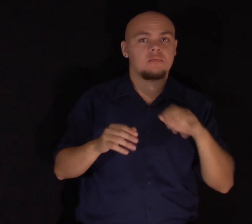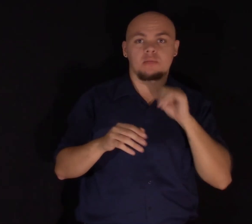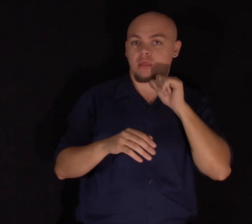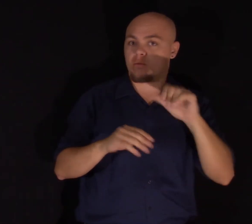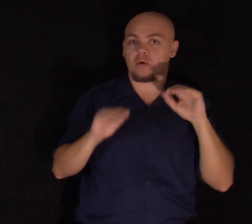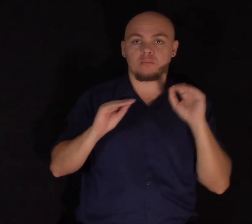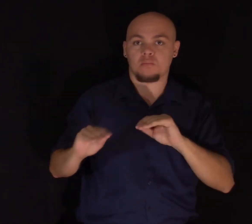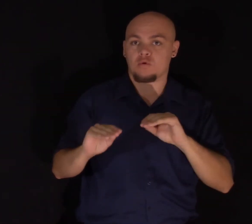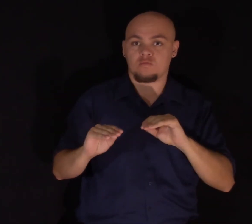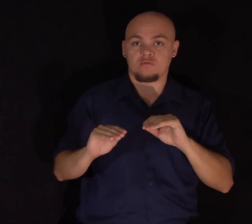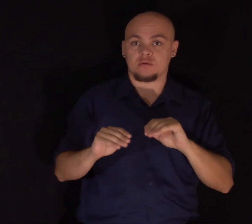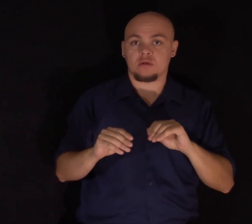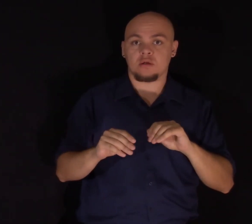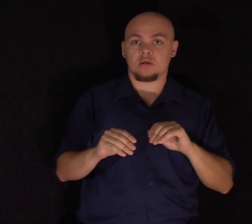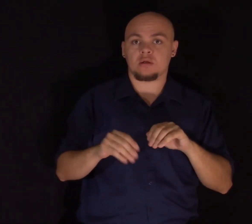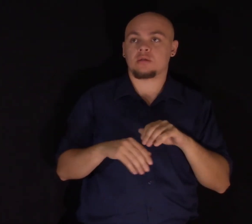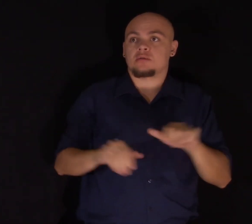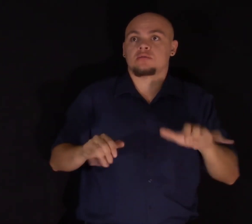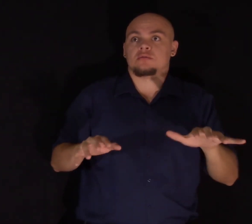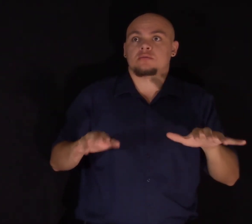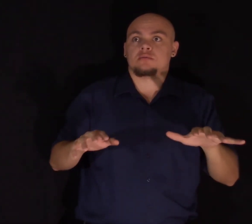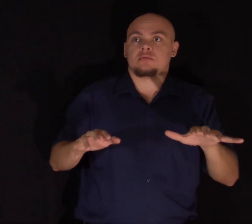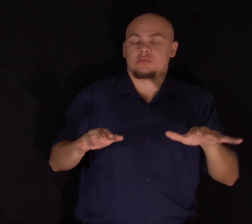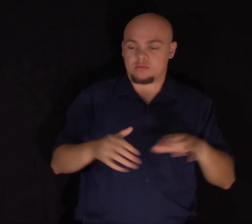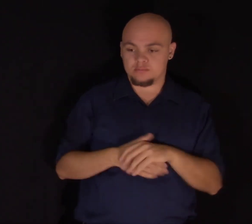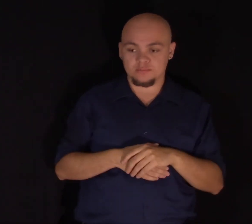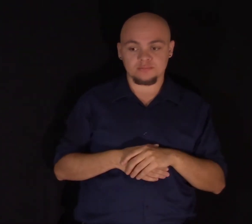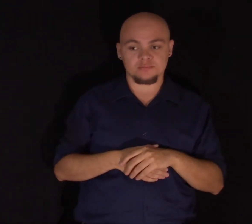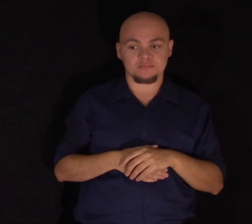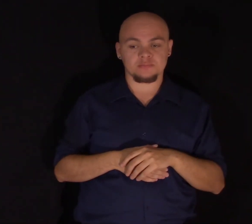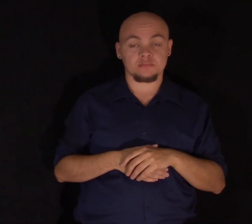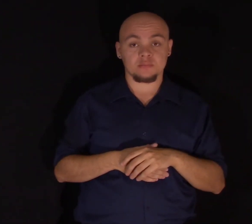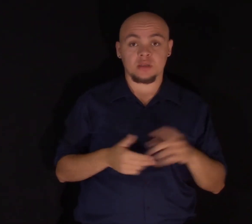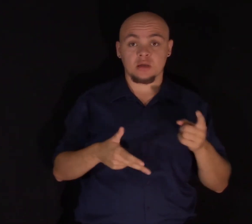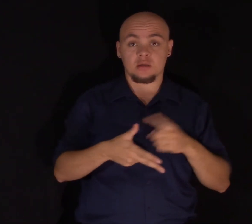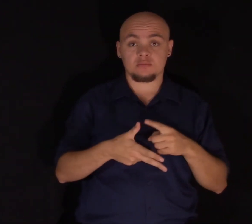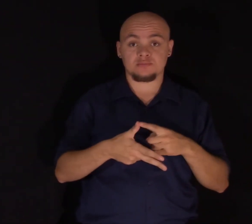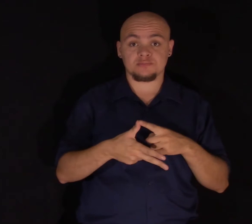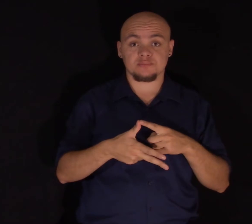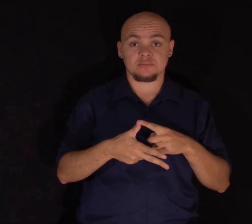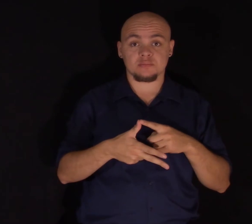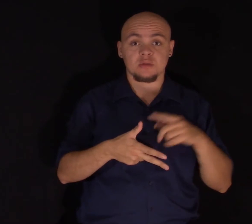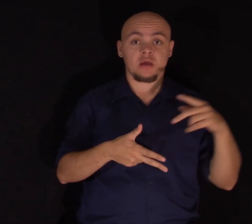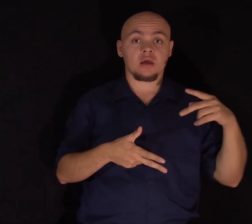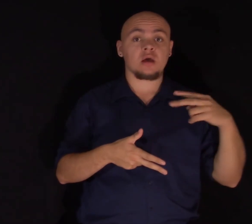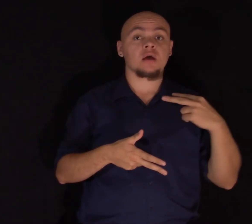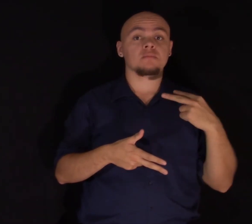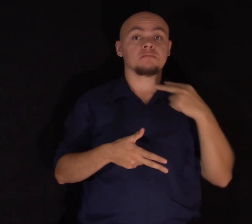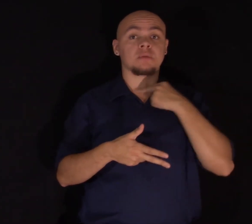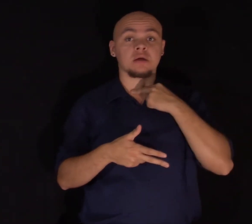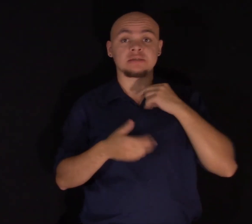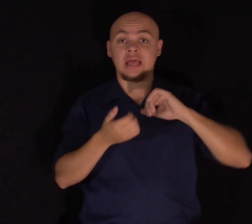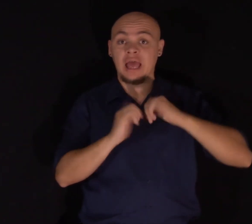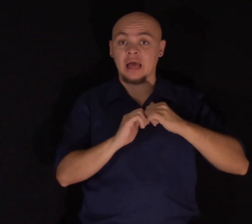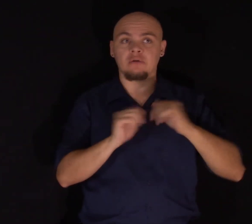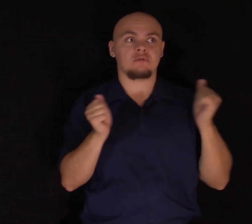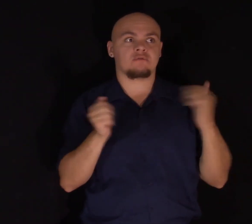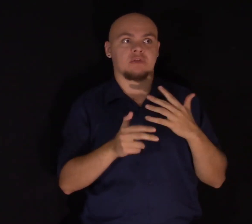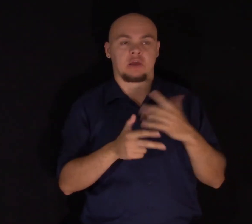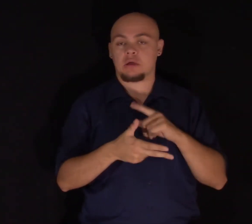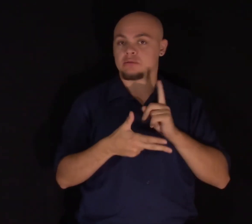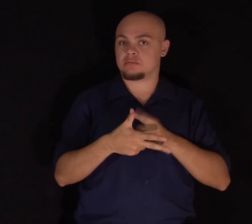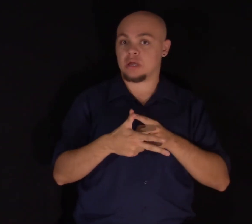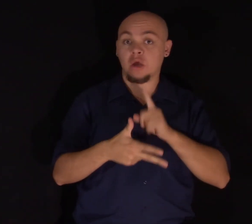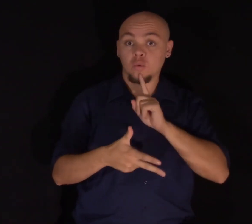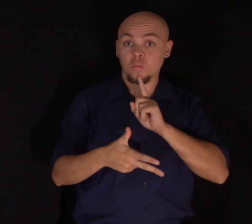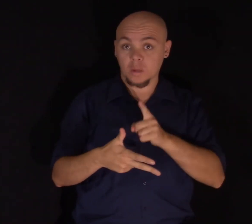and they will not even be deflecting the blows, just be like this. That is called paralysis by fear, and it is a real